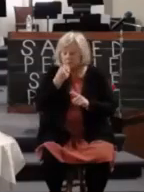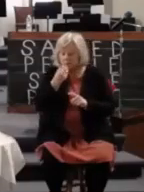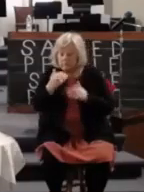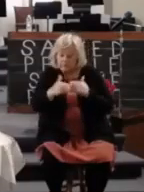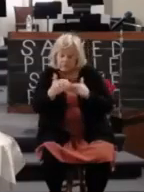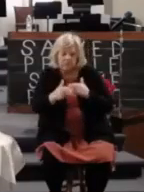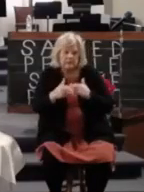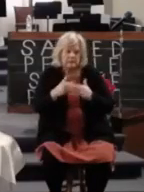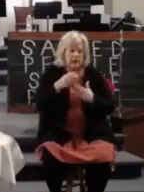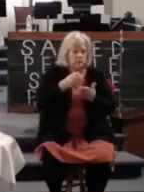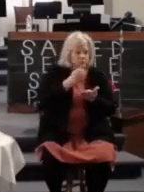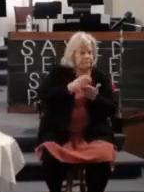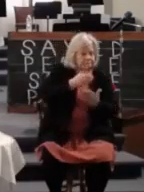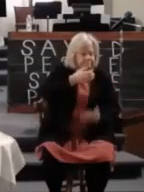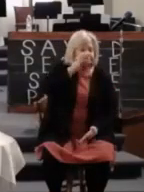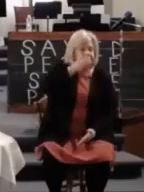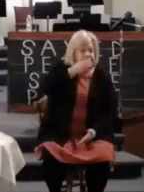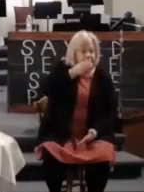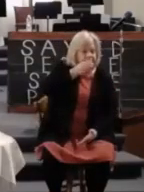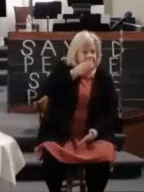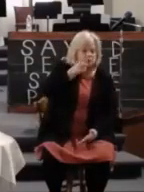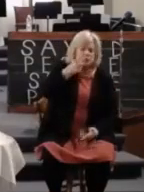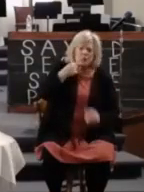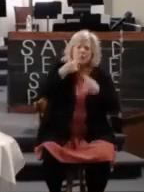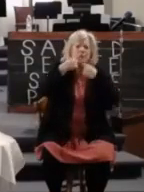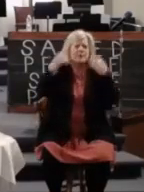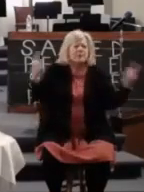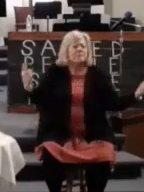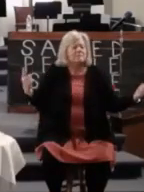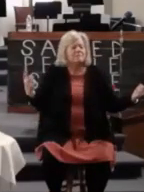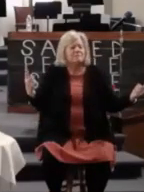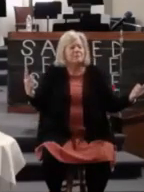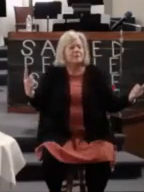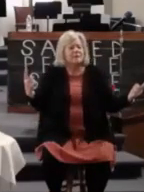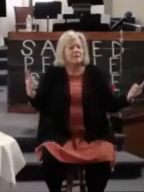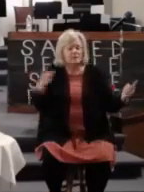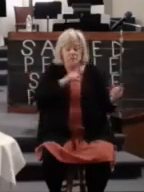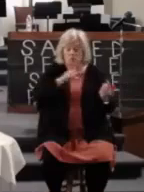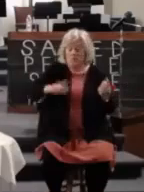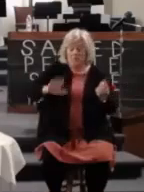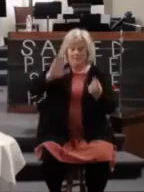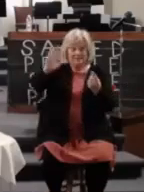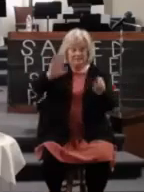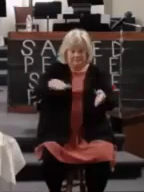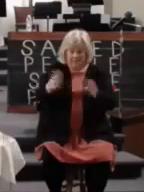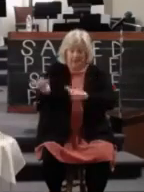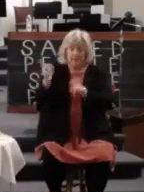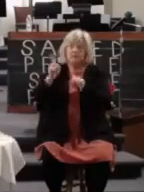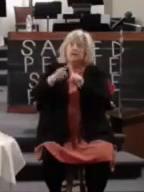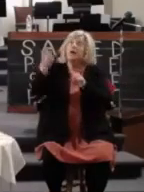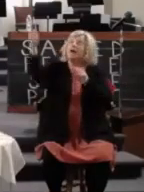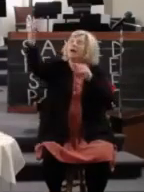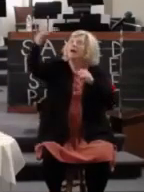bread and drink this cup, you proclaim the Lord's death until he comes.